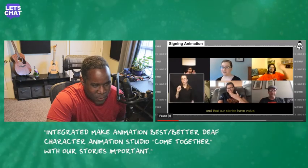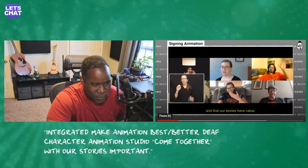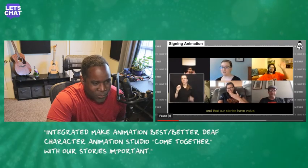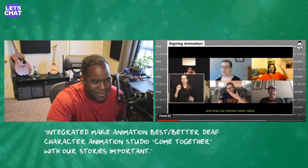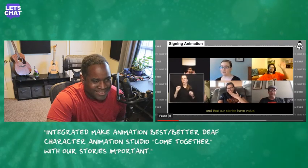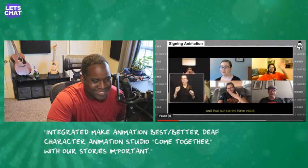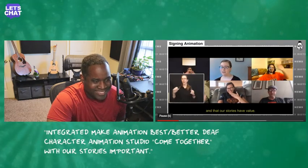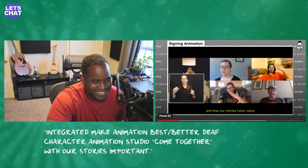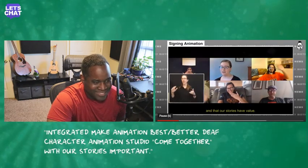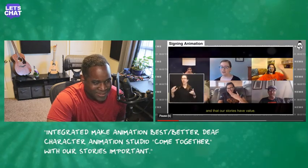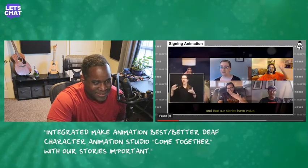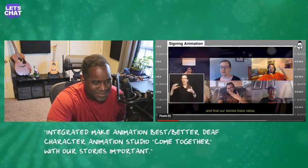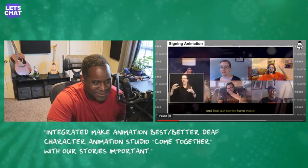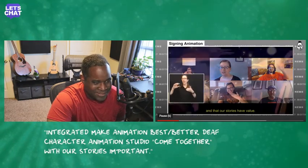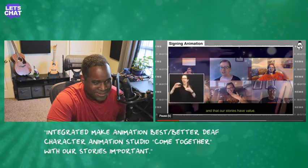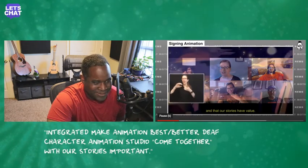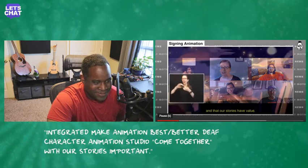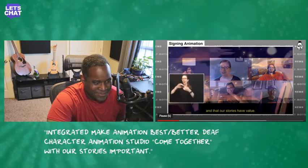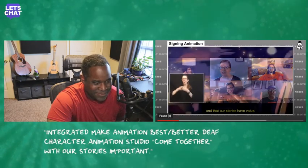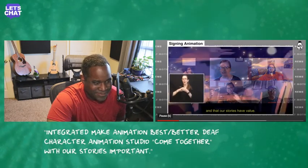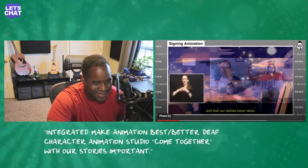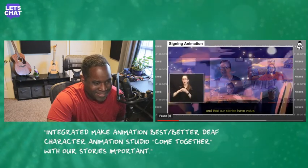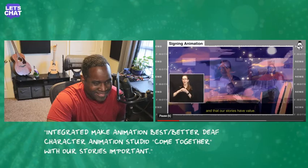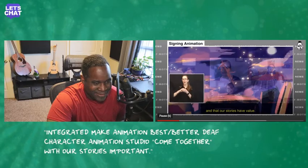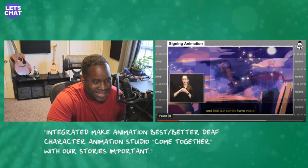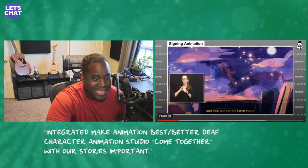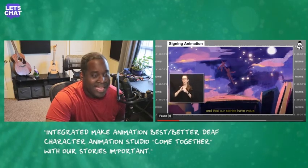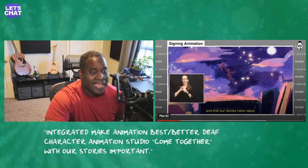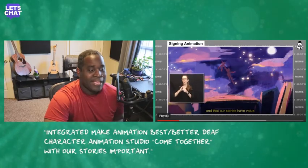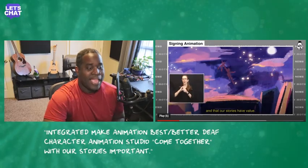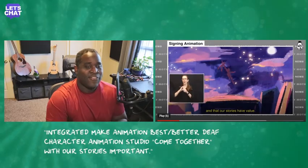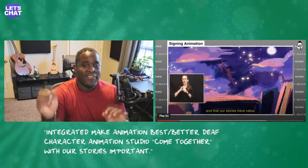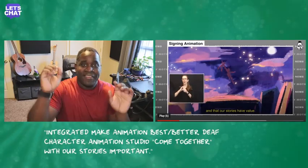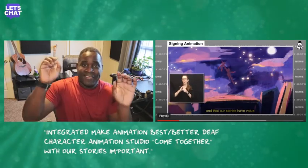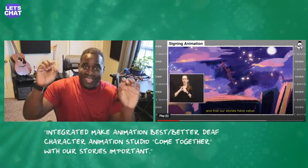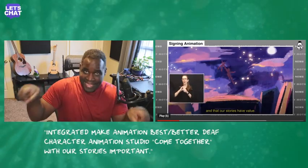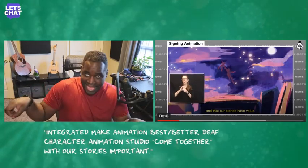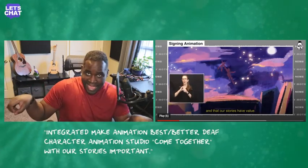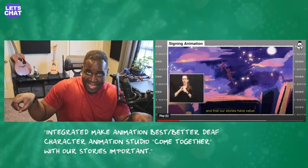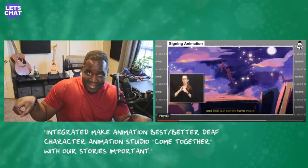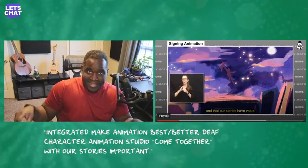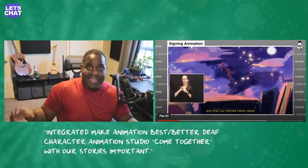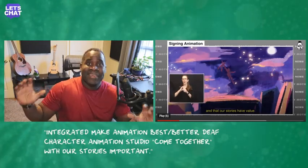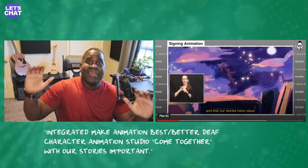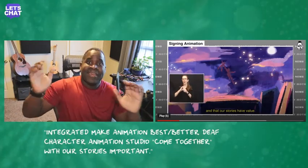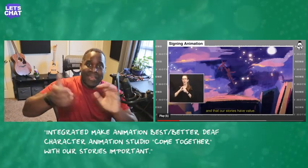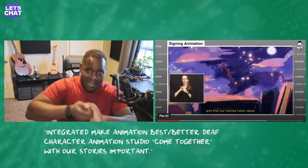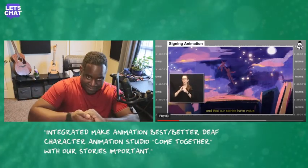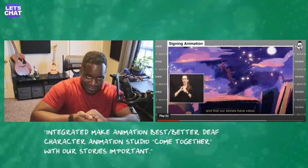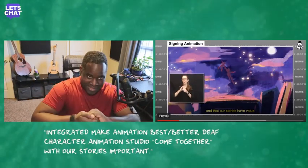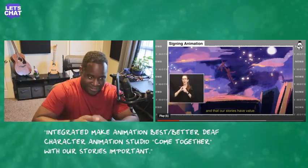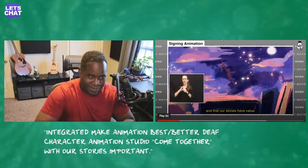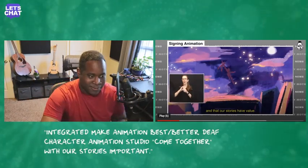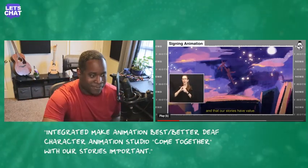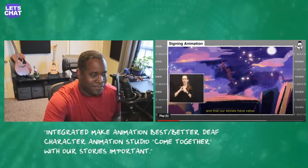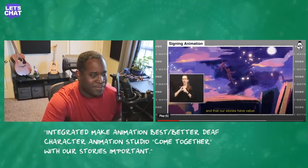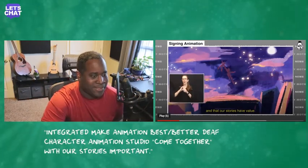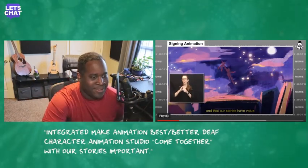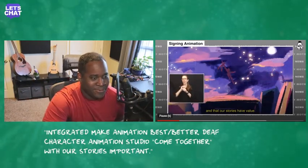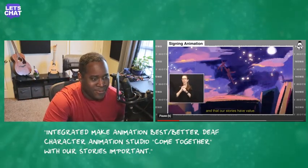S-T-I-O. A little floss in there. And she says, can come